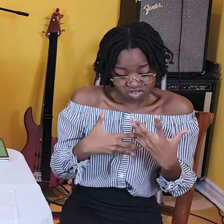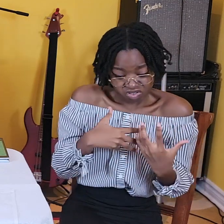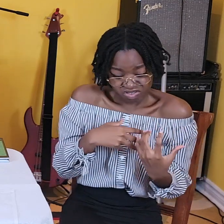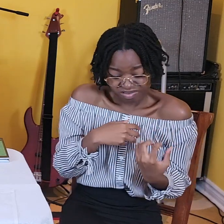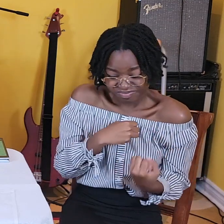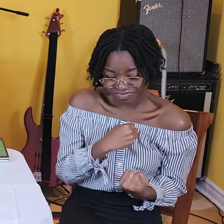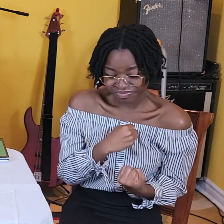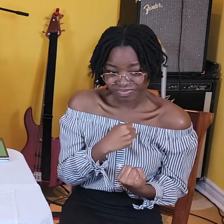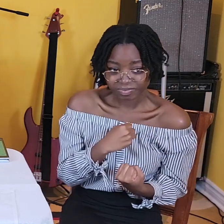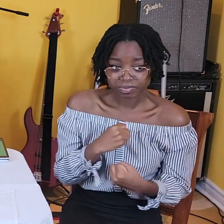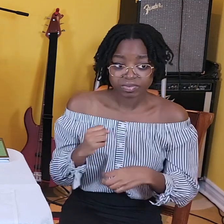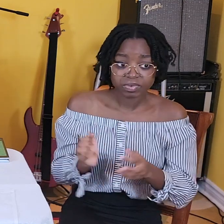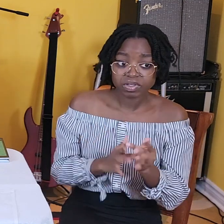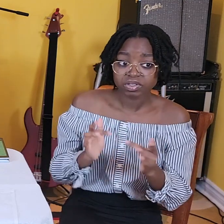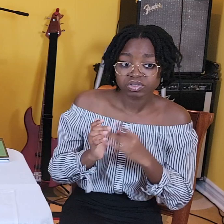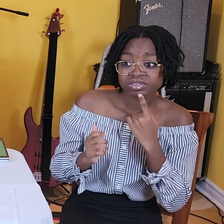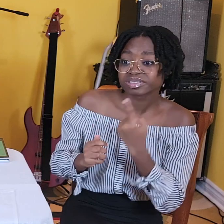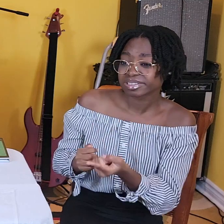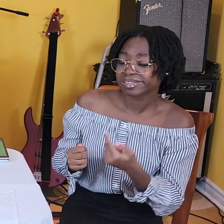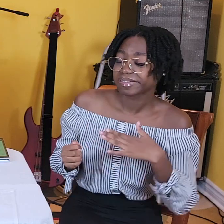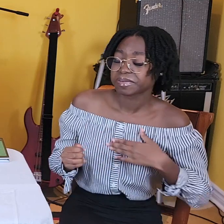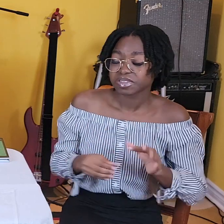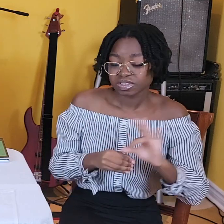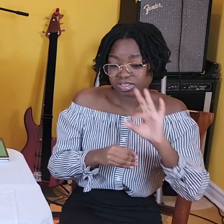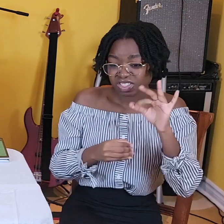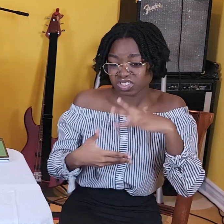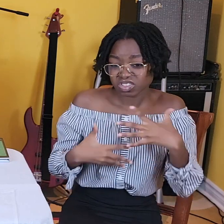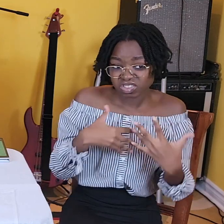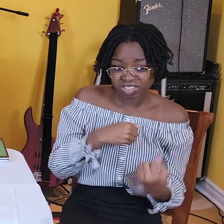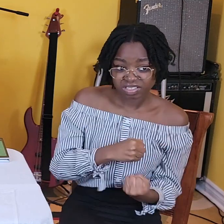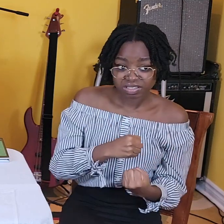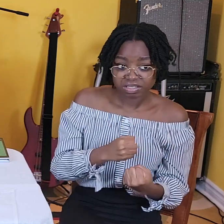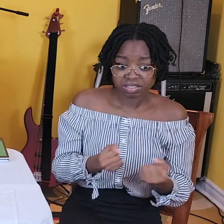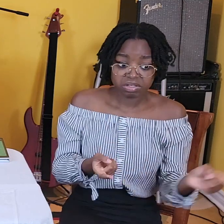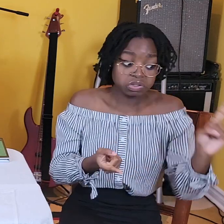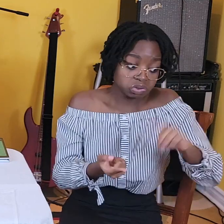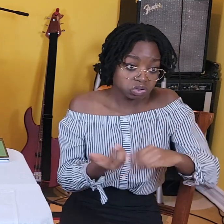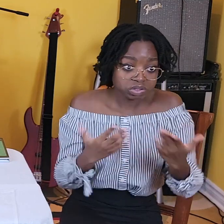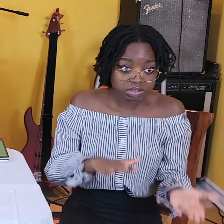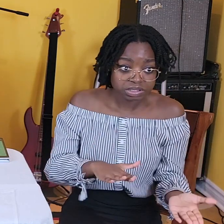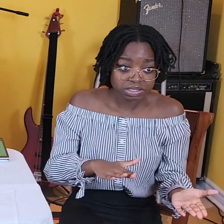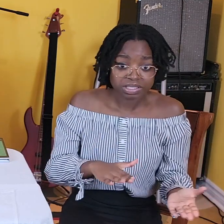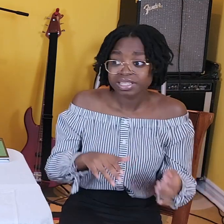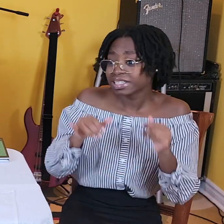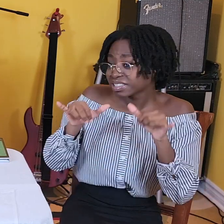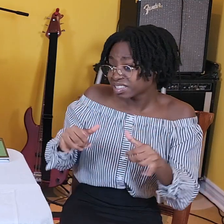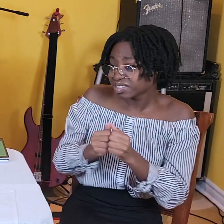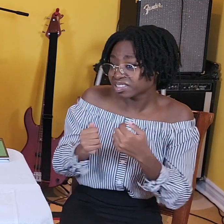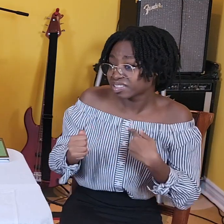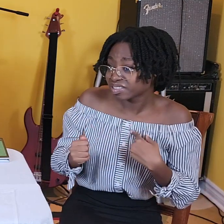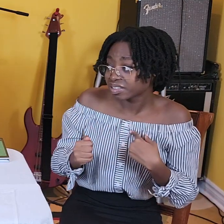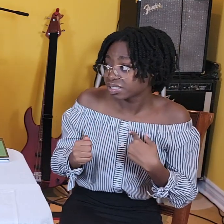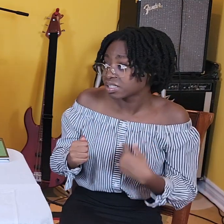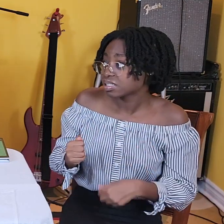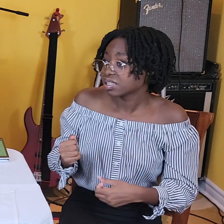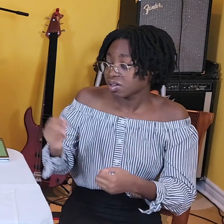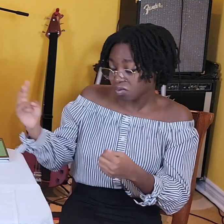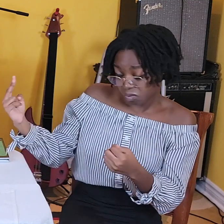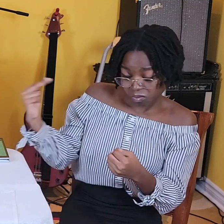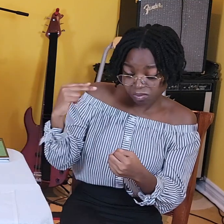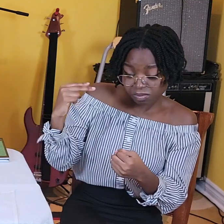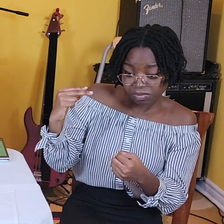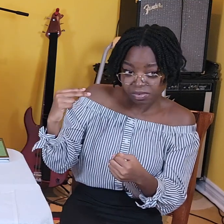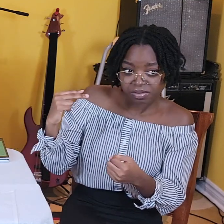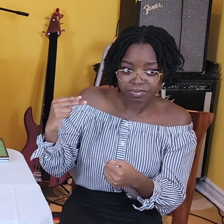sorrowful, even to death. Stay here and watch with me." He went a little farther and fell on his face and